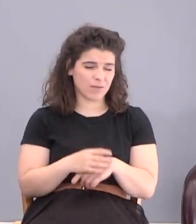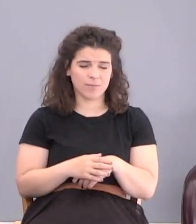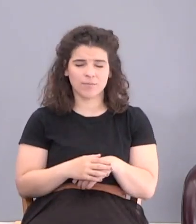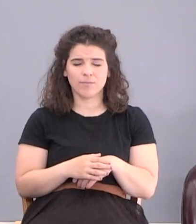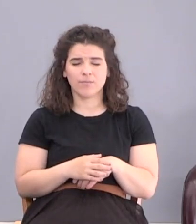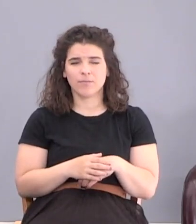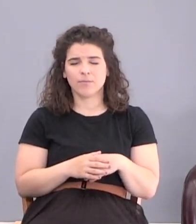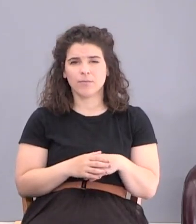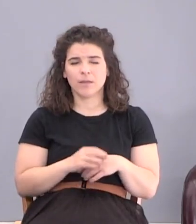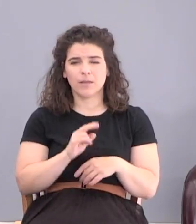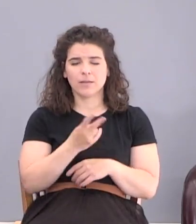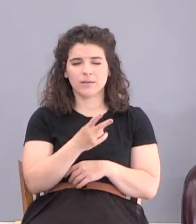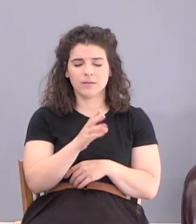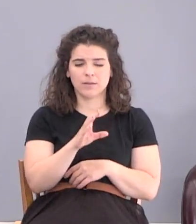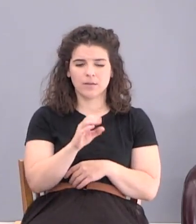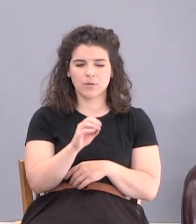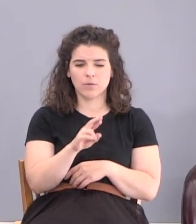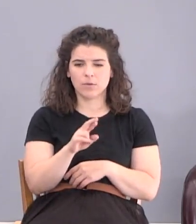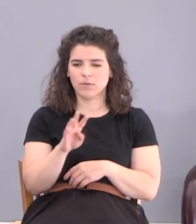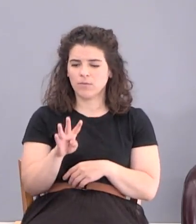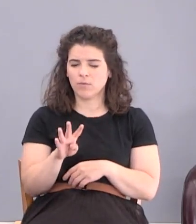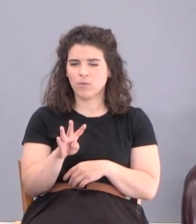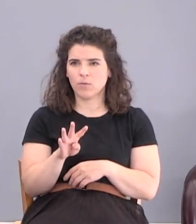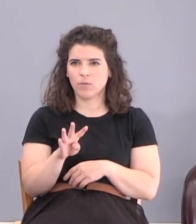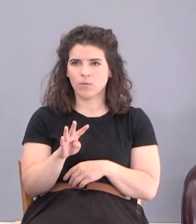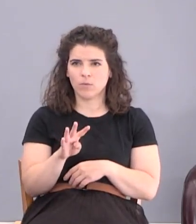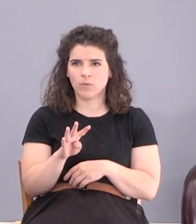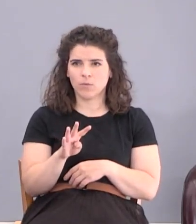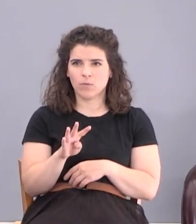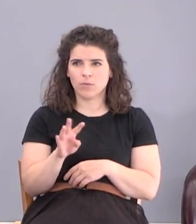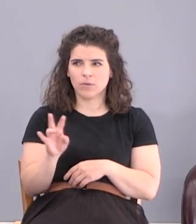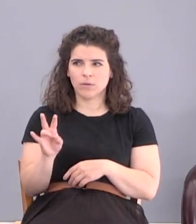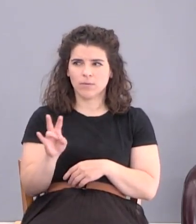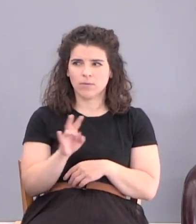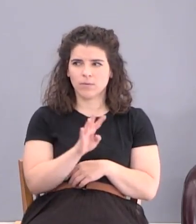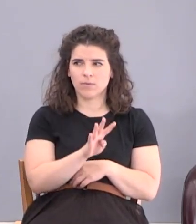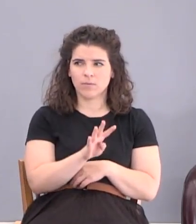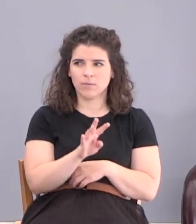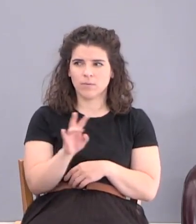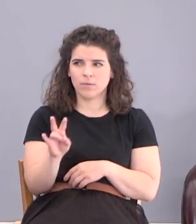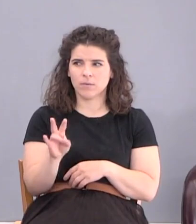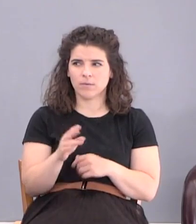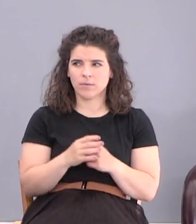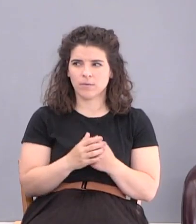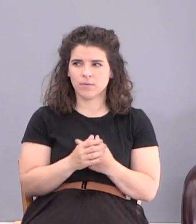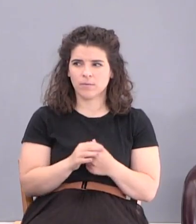But look at 2 Corinthians chapter 4, verse 7.